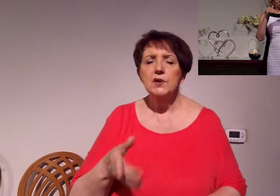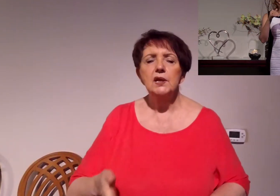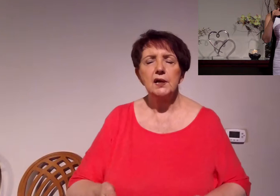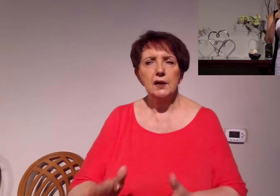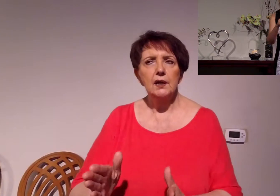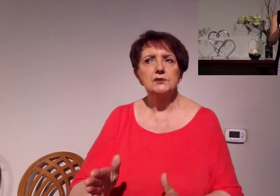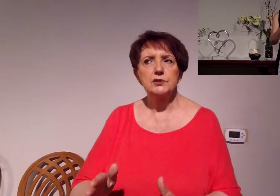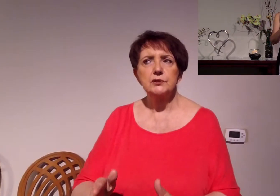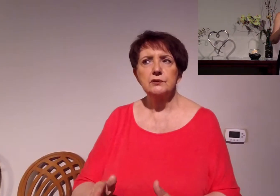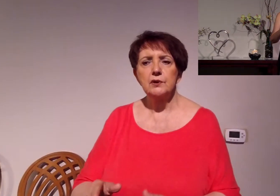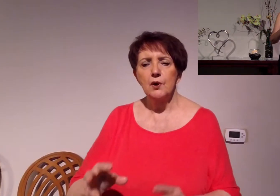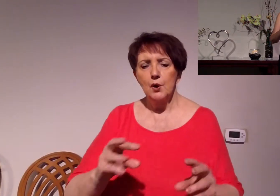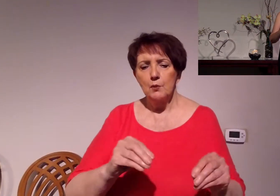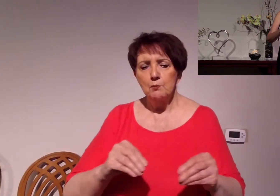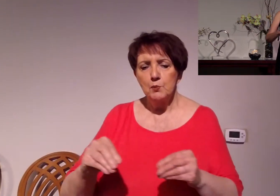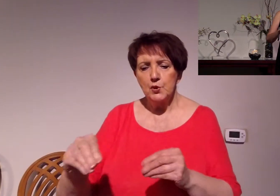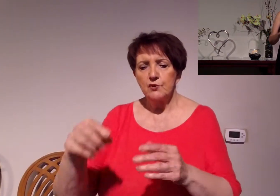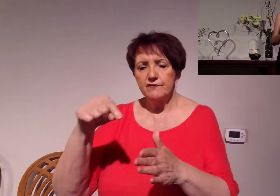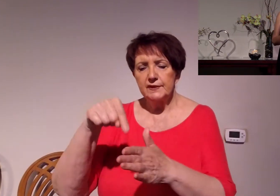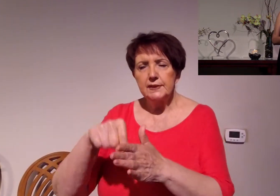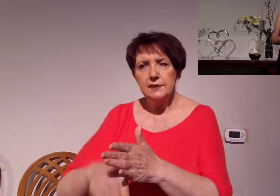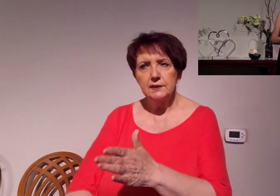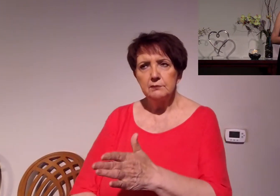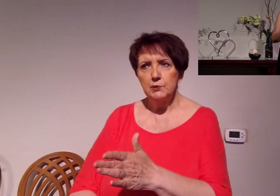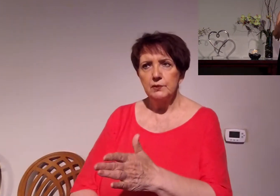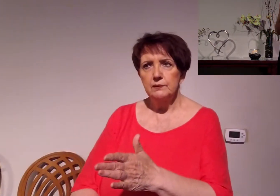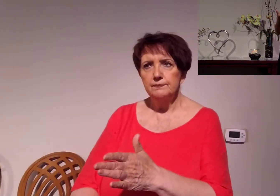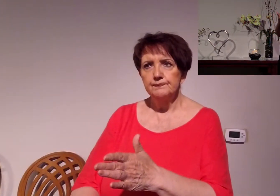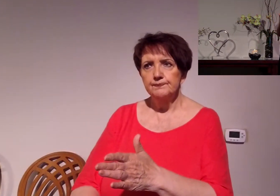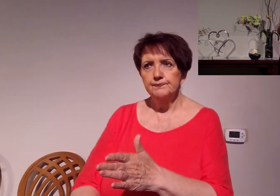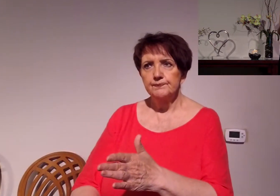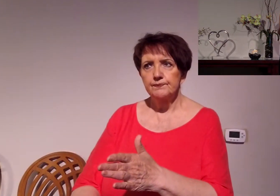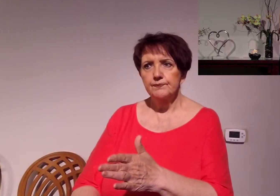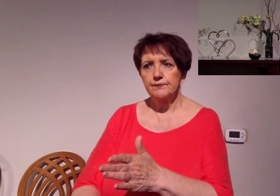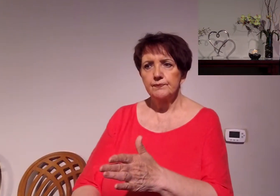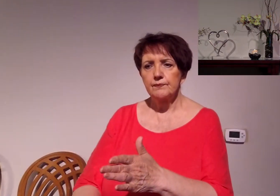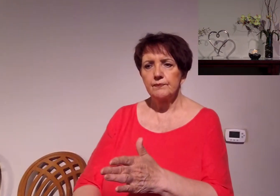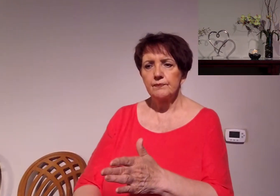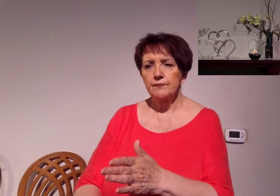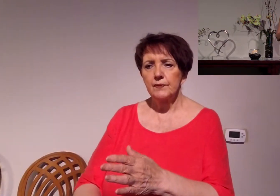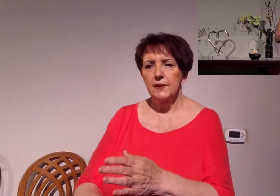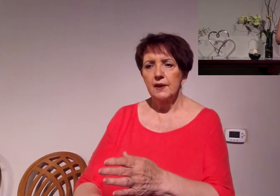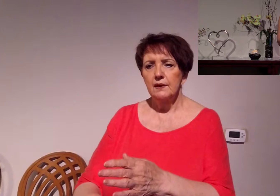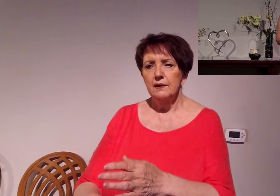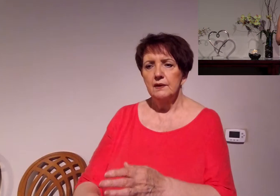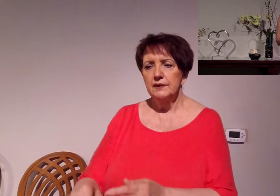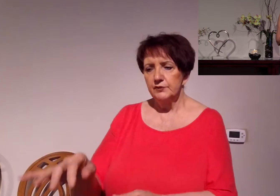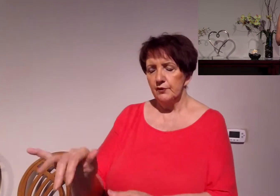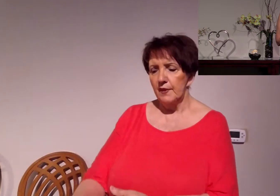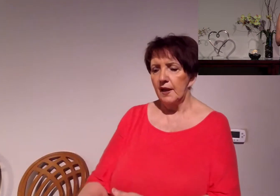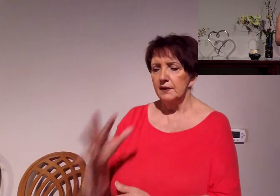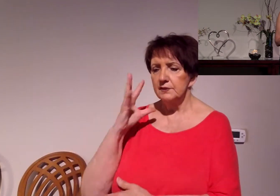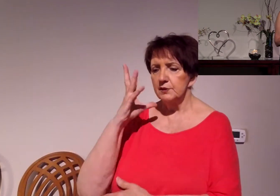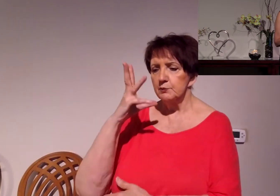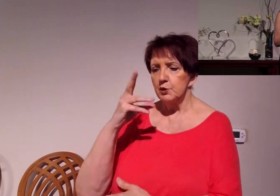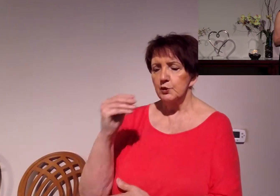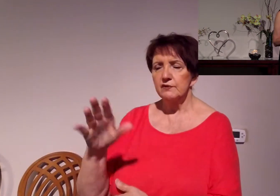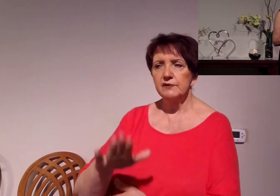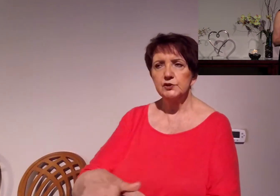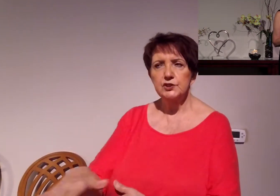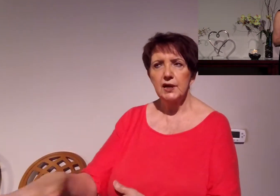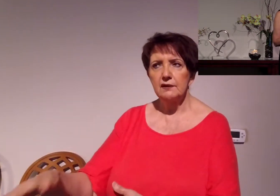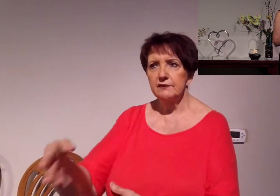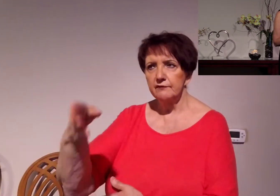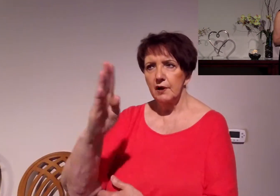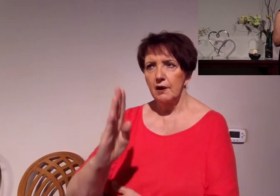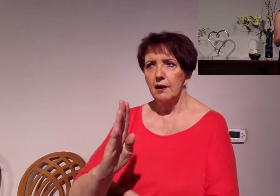us to move deeper into, there is a radiant, magnificent being, a child of God,